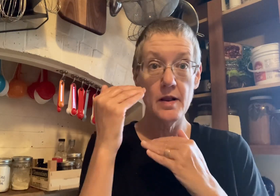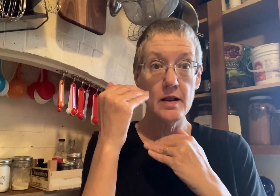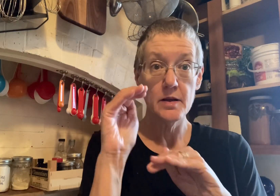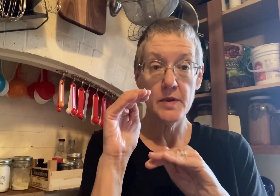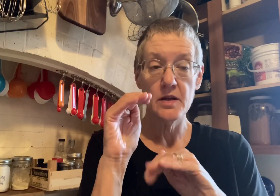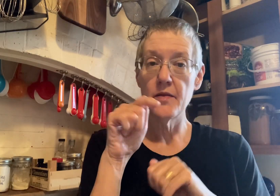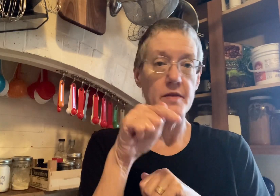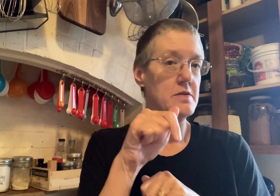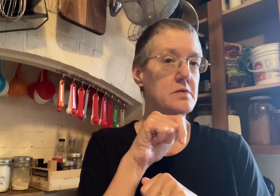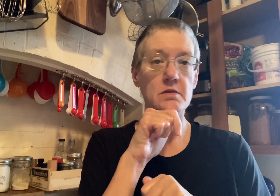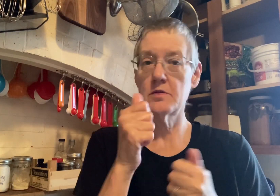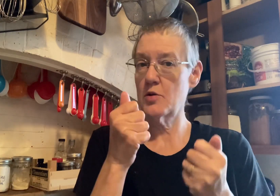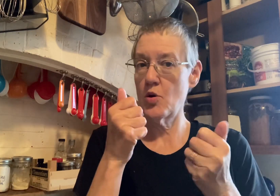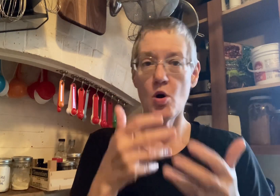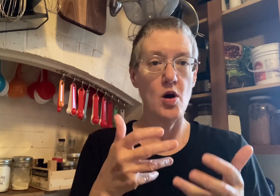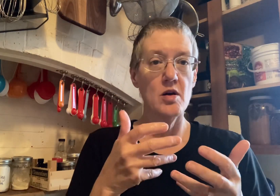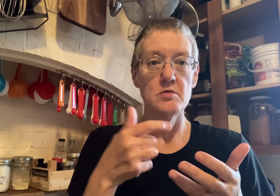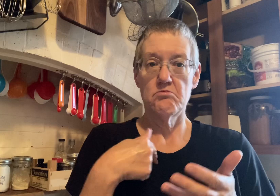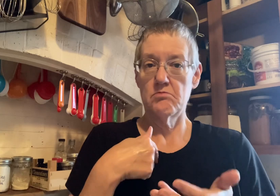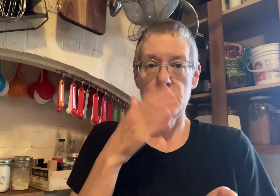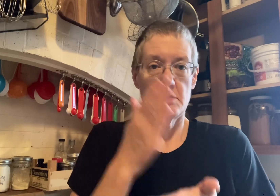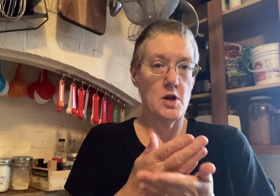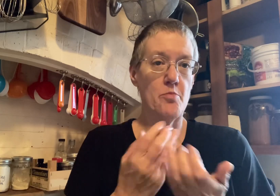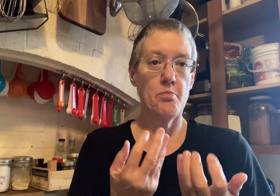fat, as long as I'm following my carb limit.